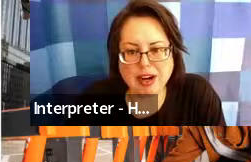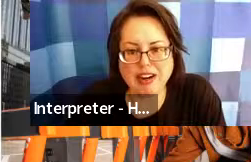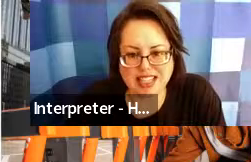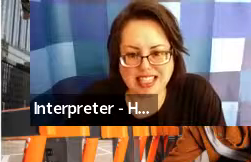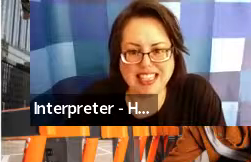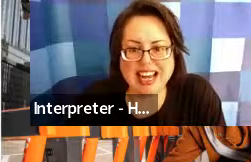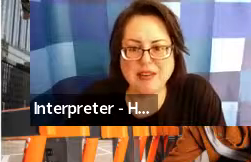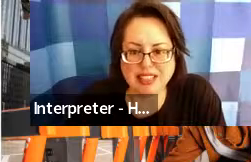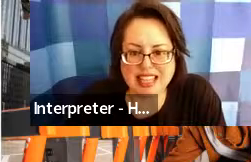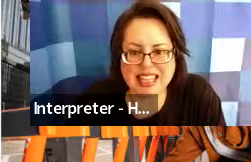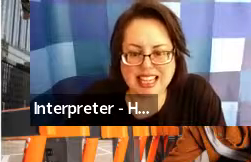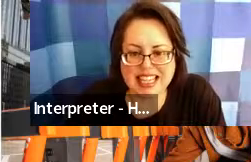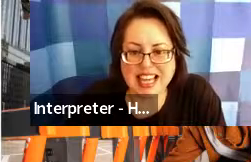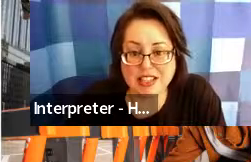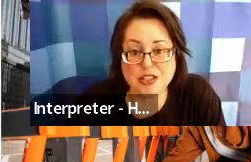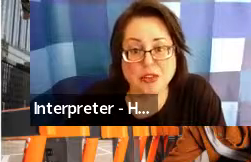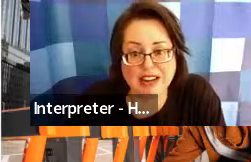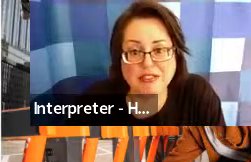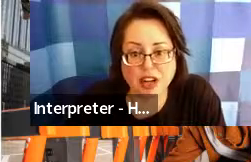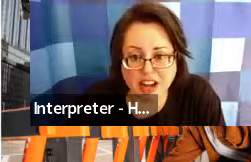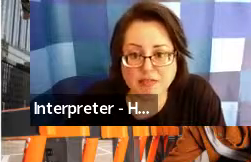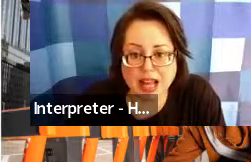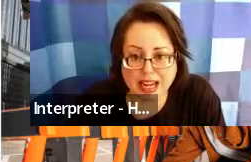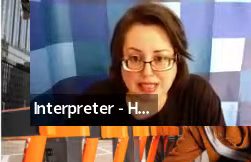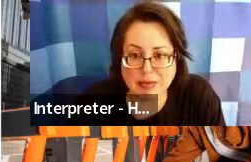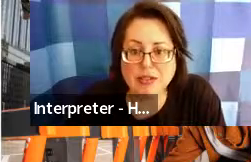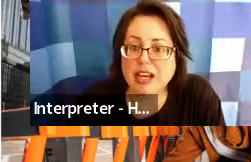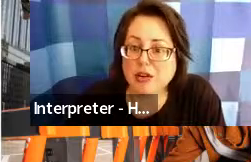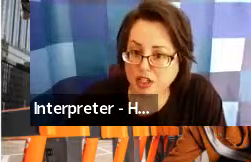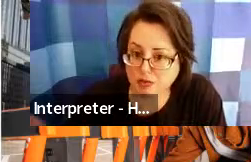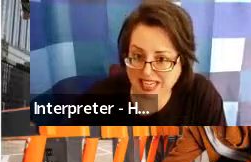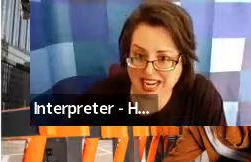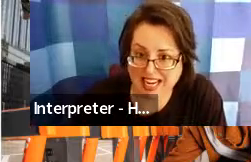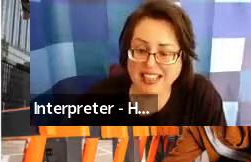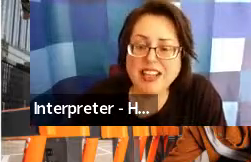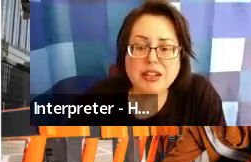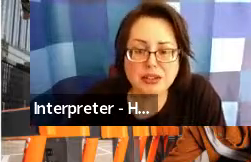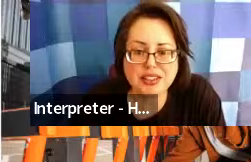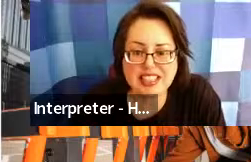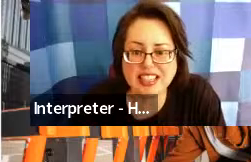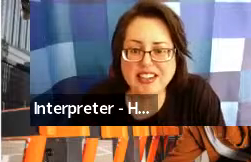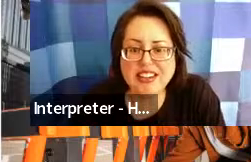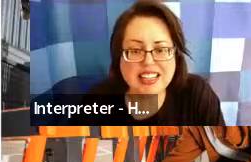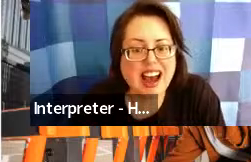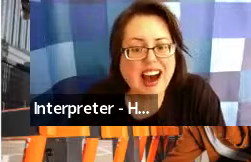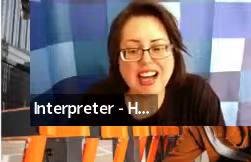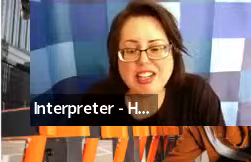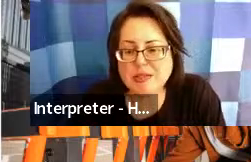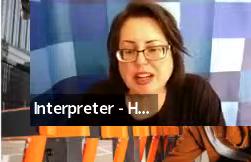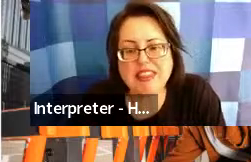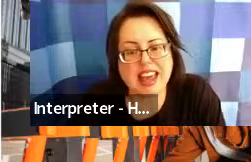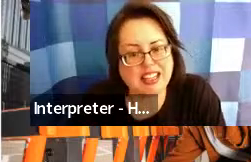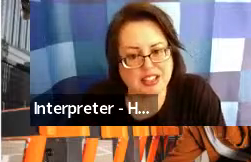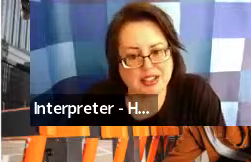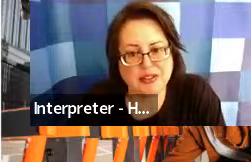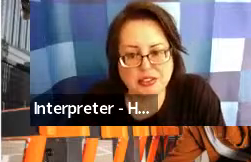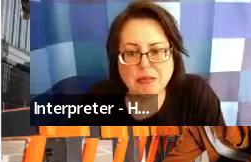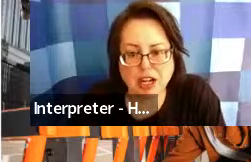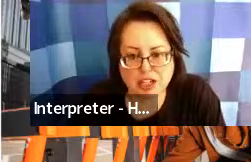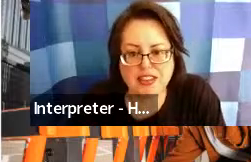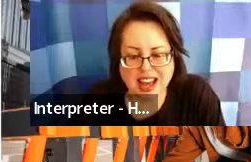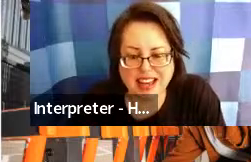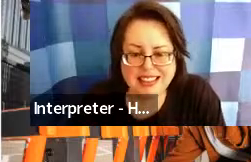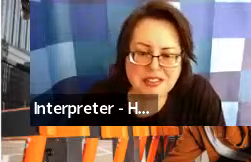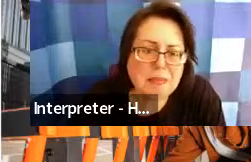that happen often. And I really think that that is great for our deafblind people like Rich McGann, who is here. And I just want to thank you